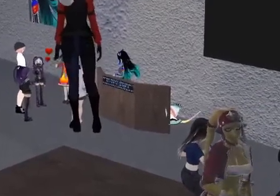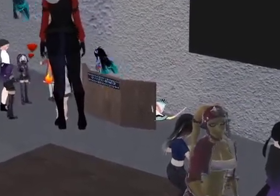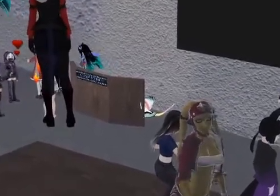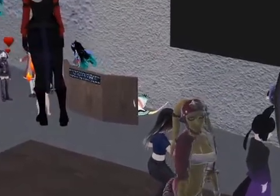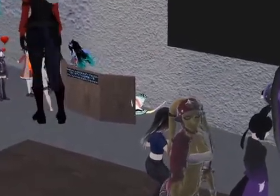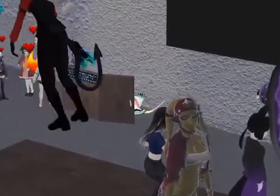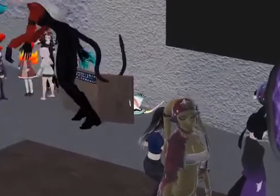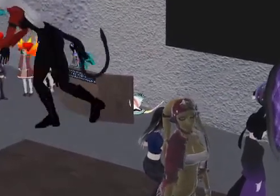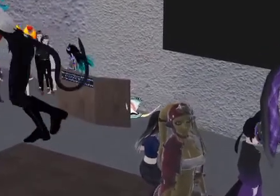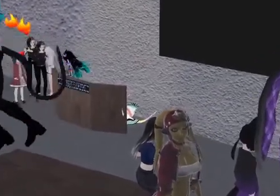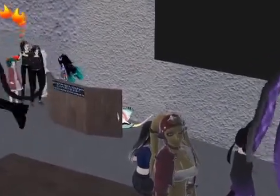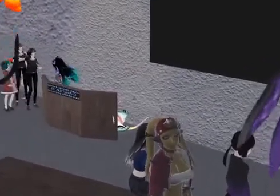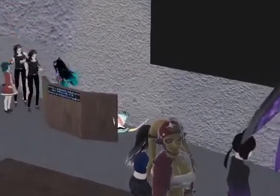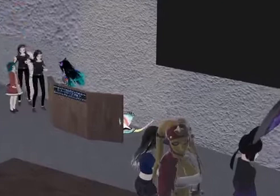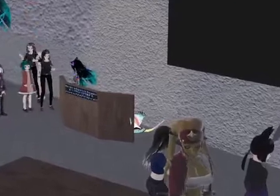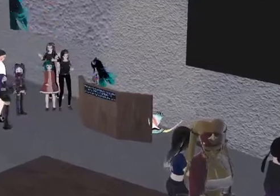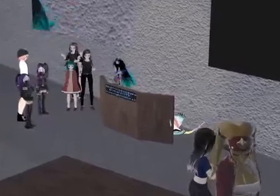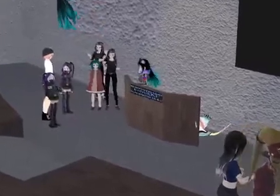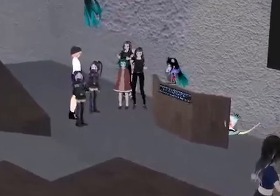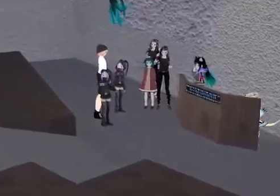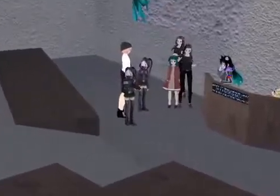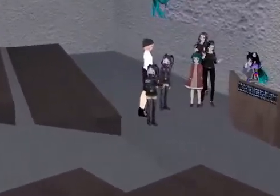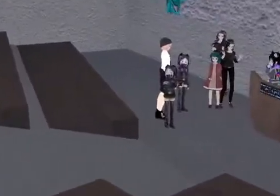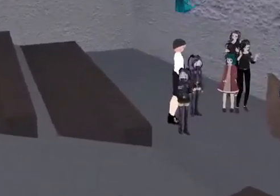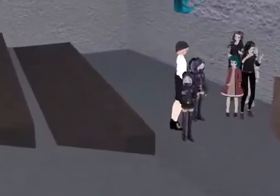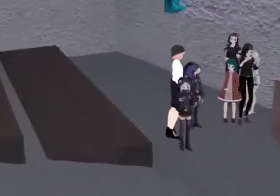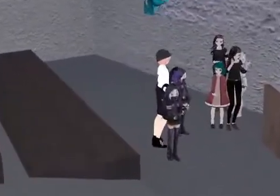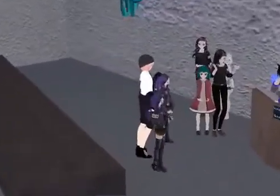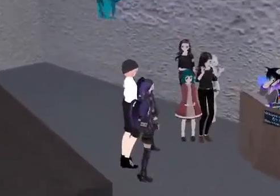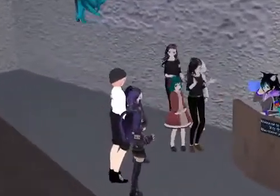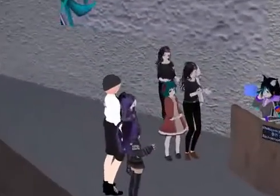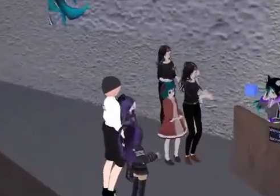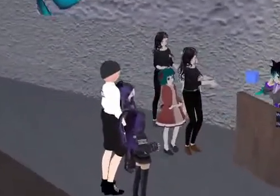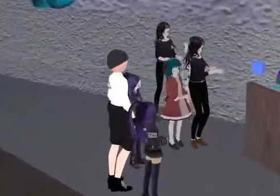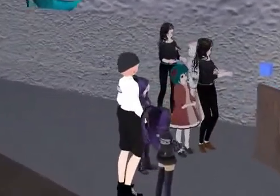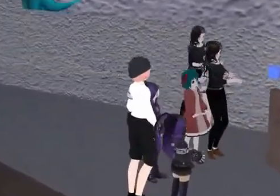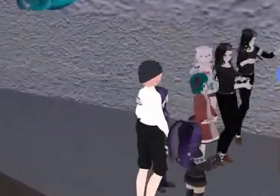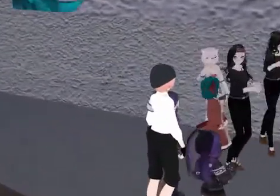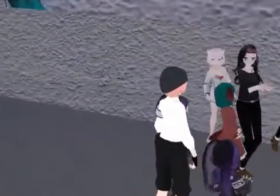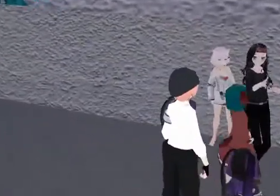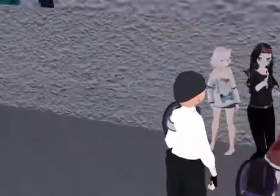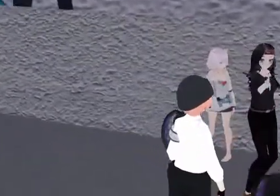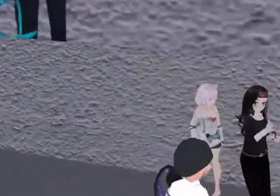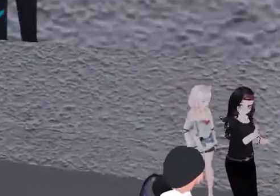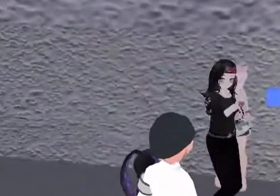food. And maybe that's the reason why that he Sean's gets like, sick. "Oh, get over here," and we all hide. And then once